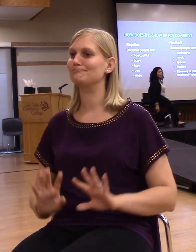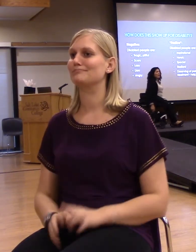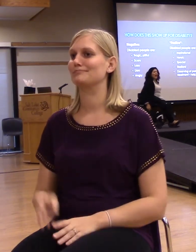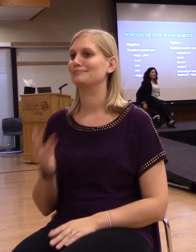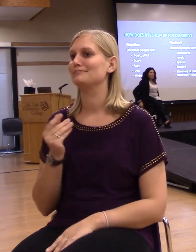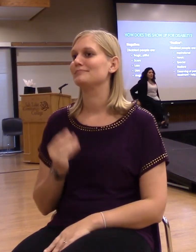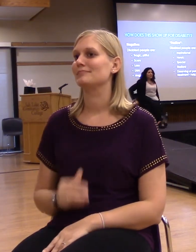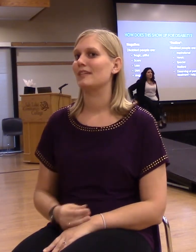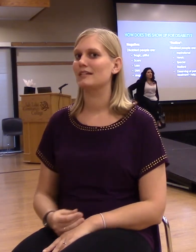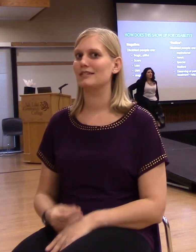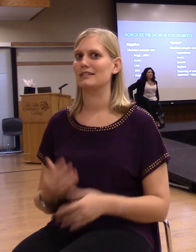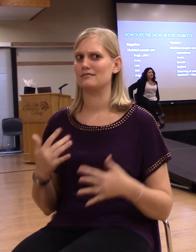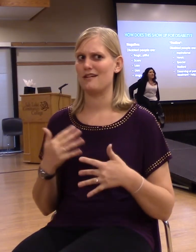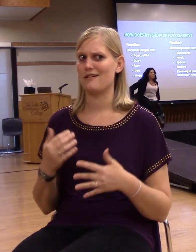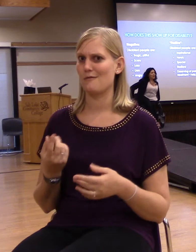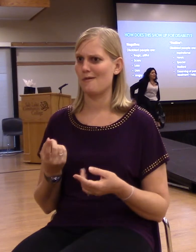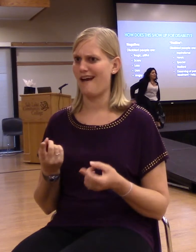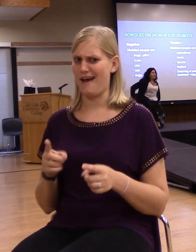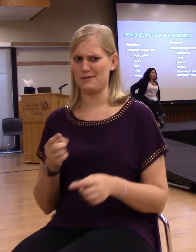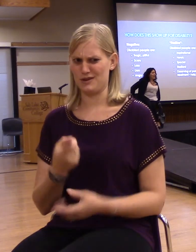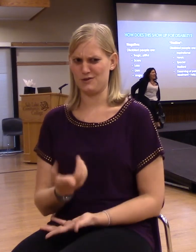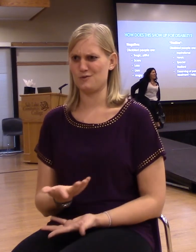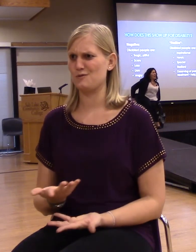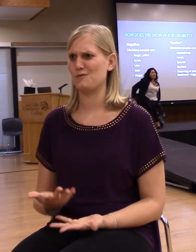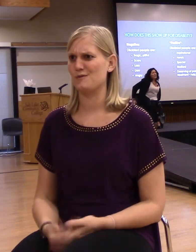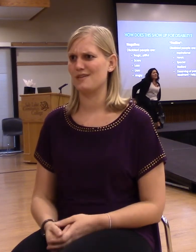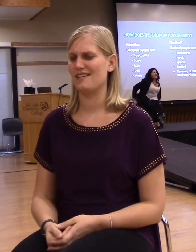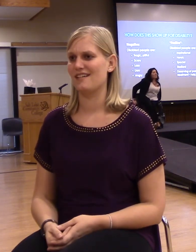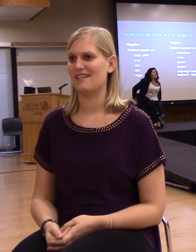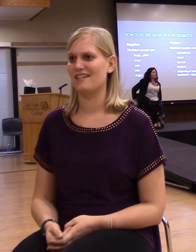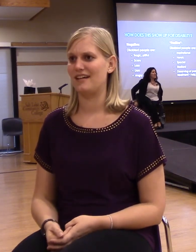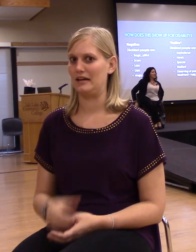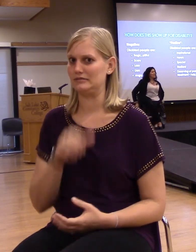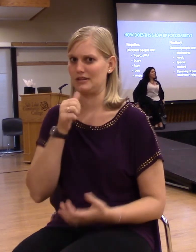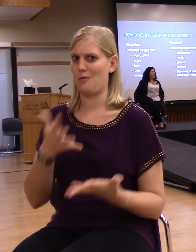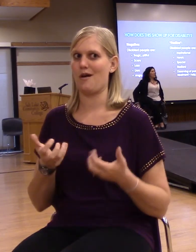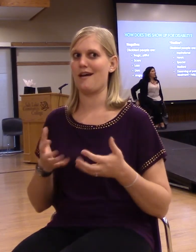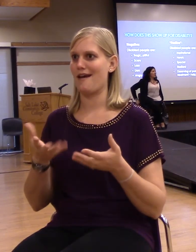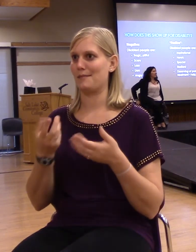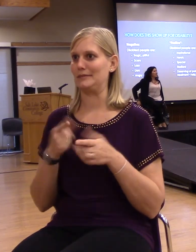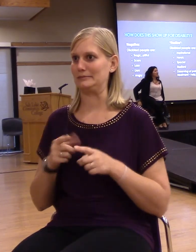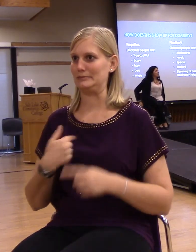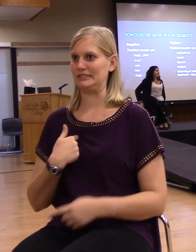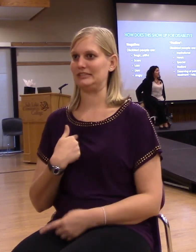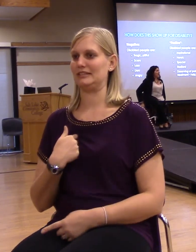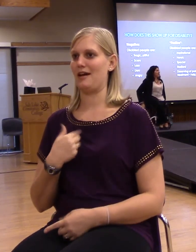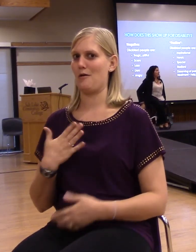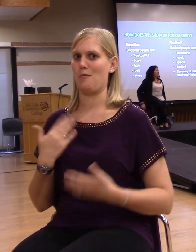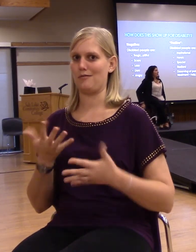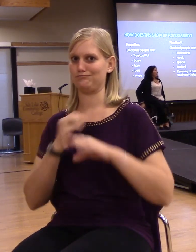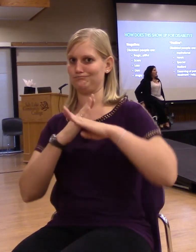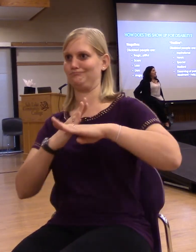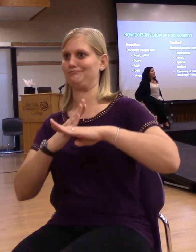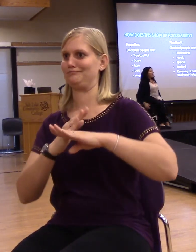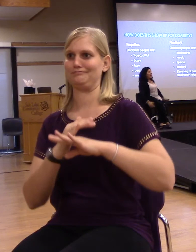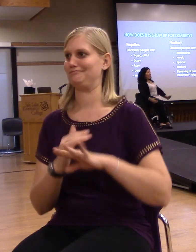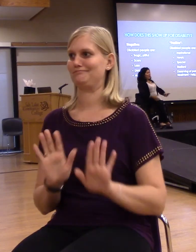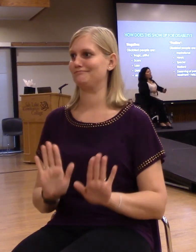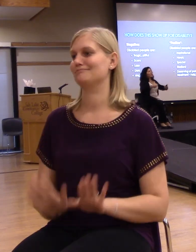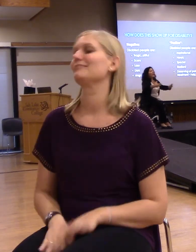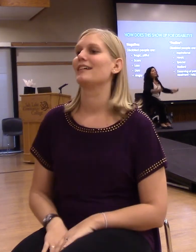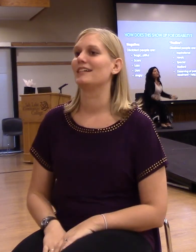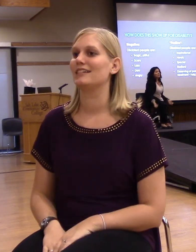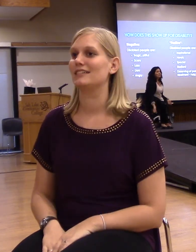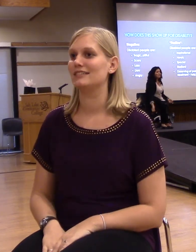right? Like, well, what happened to you? That's weird, right? Again, I don't want that to happen to me. I want to protect myself from that.